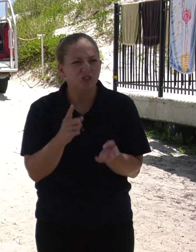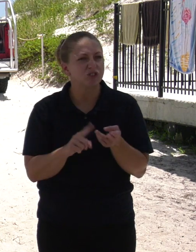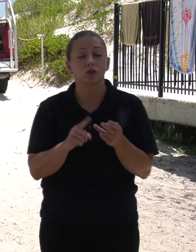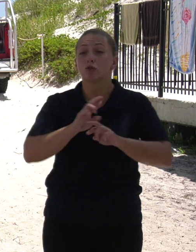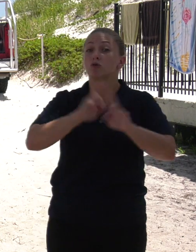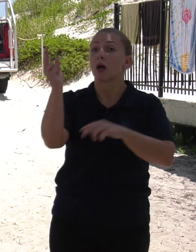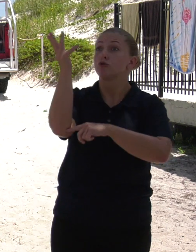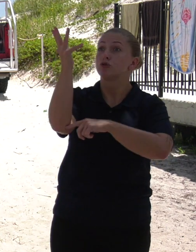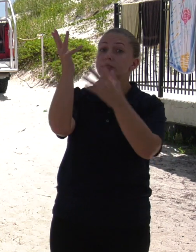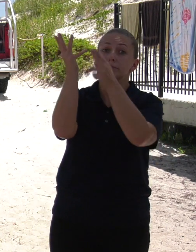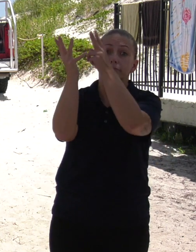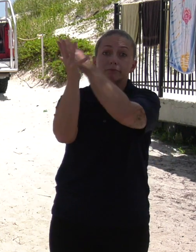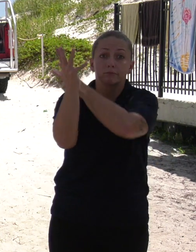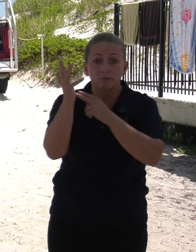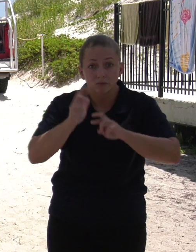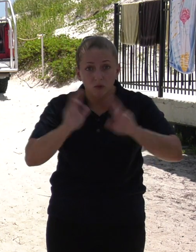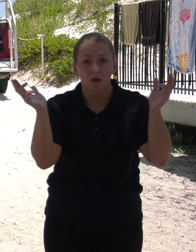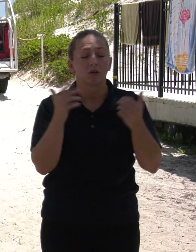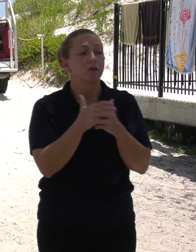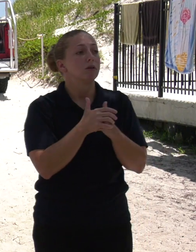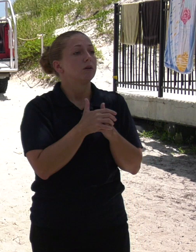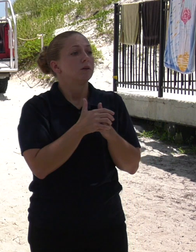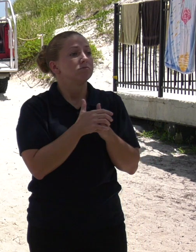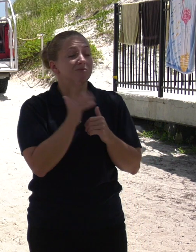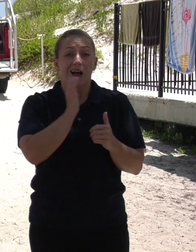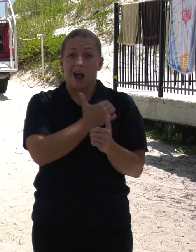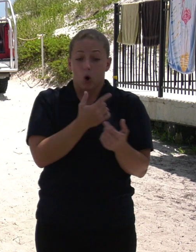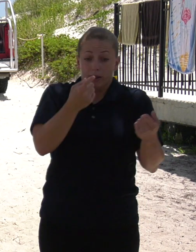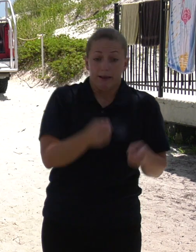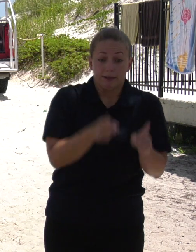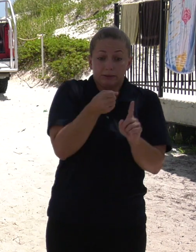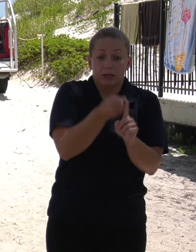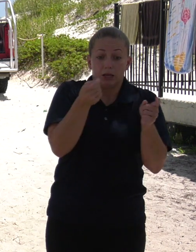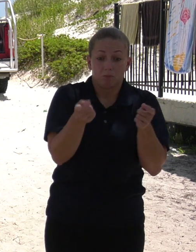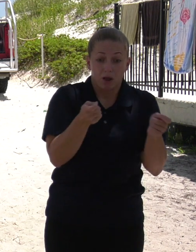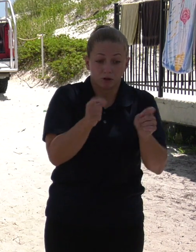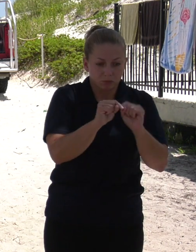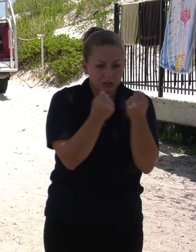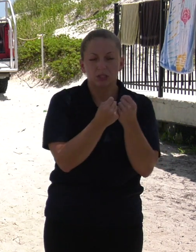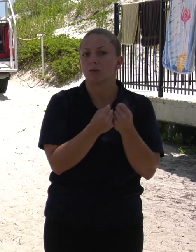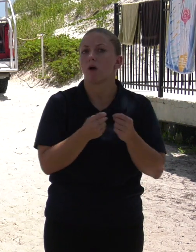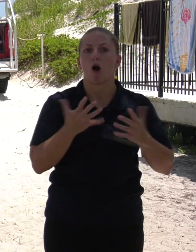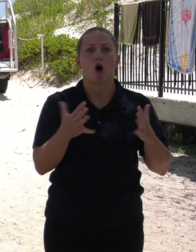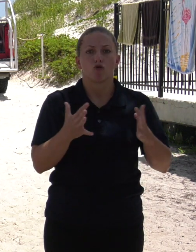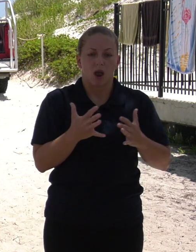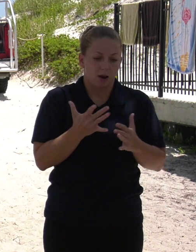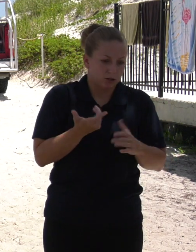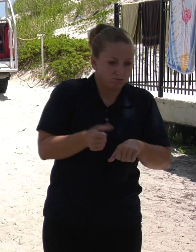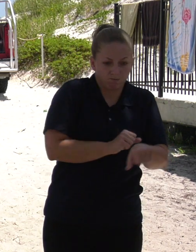our police department and the incident management team has been stood up and is working very closely with the